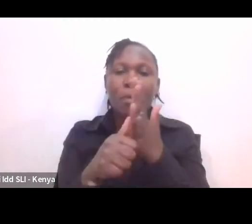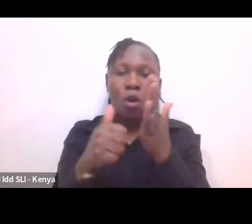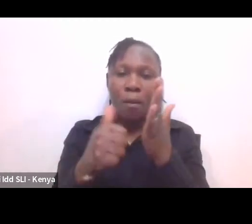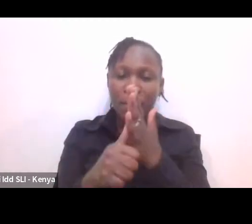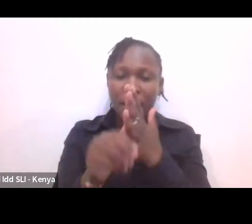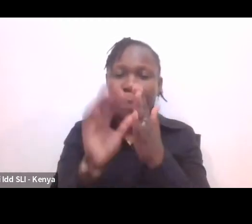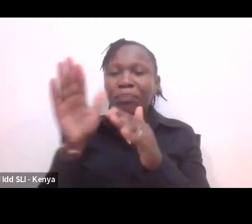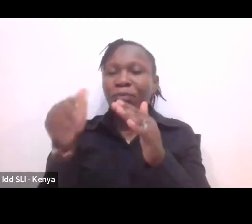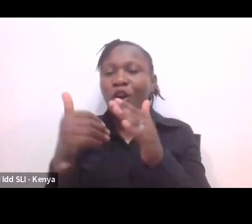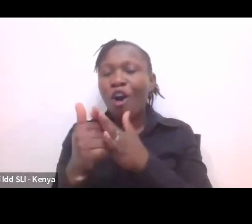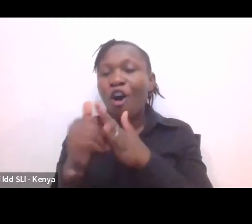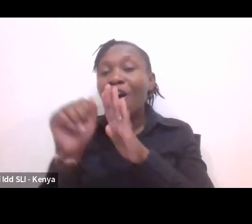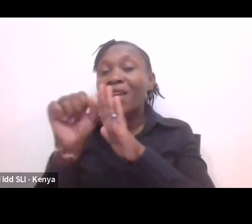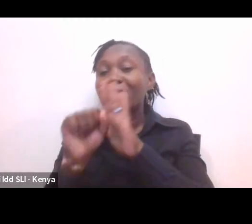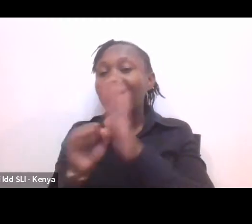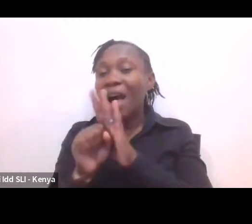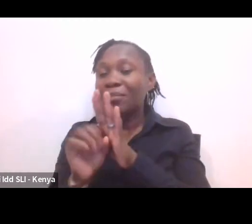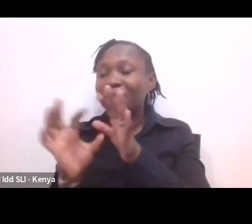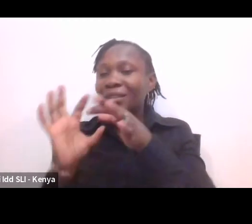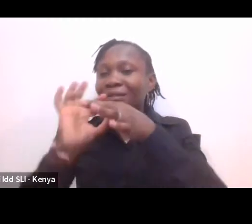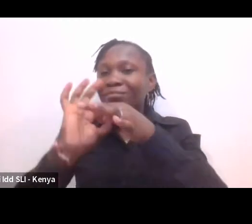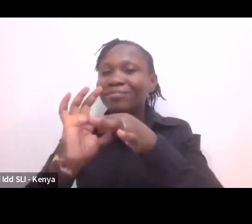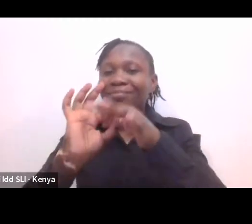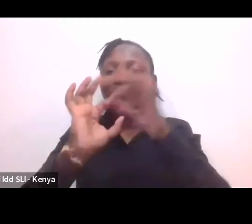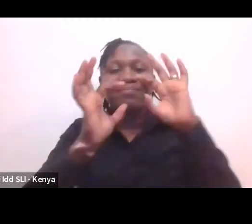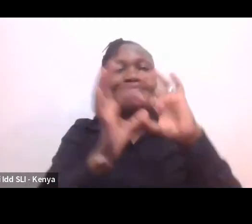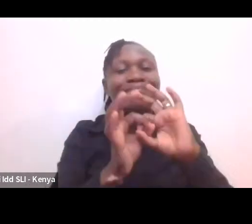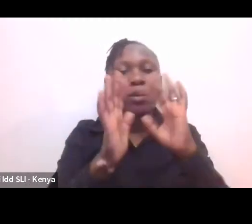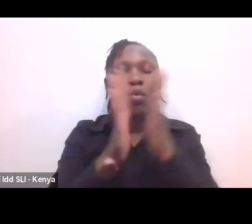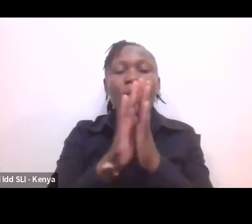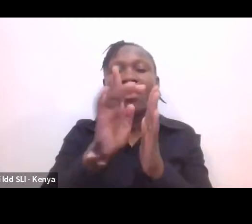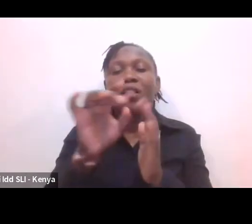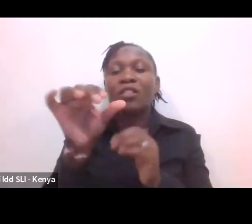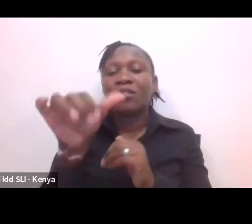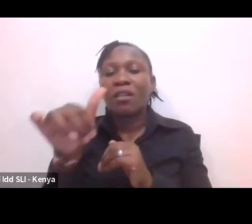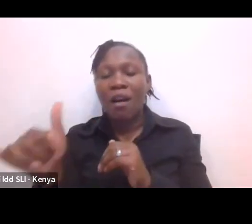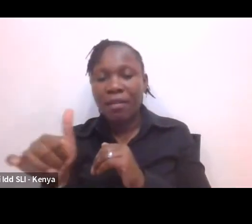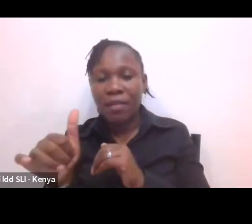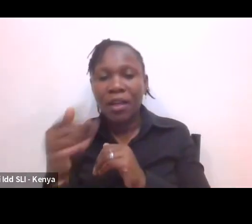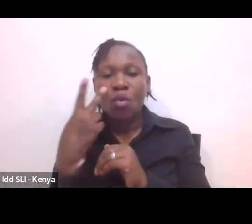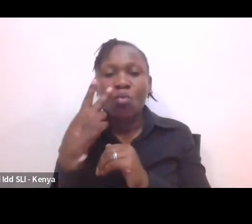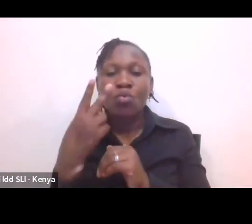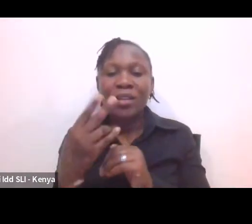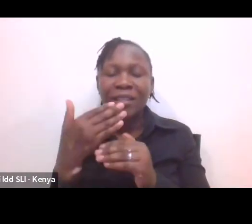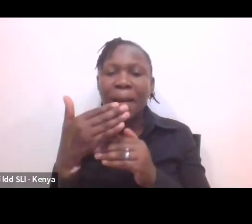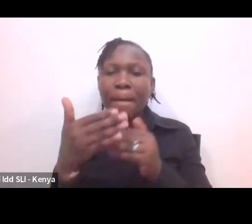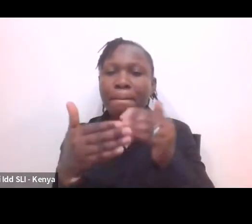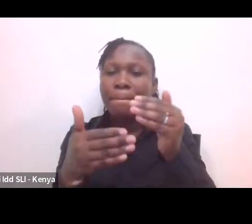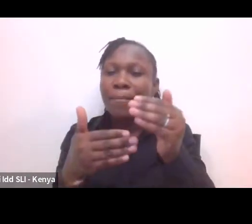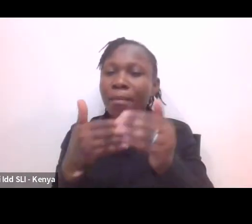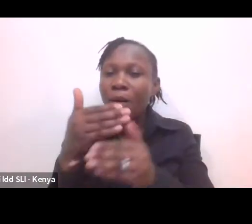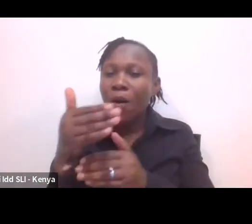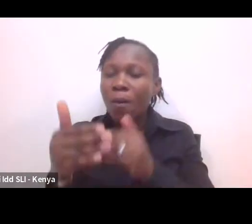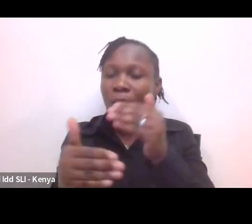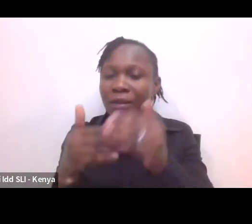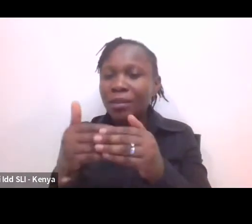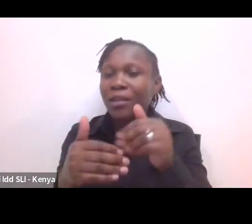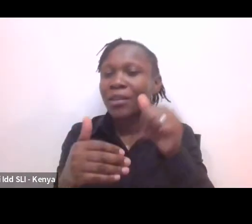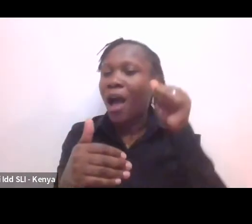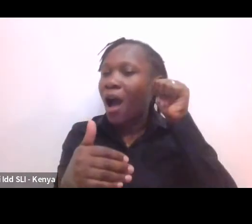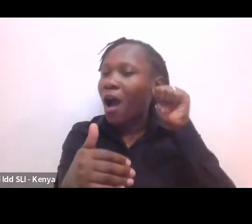They address issues such as processing auditory information, phonetic competence. Reading sheet music